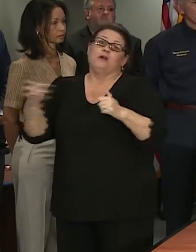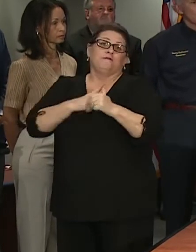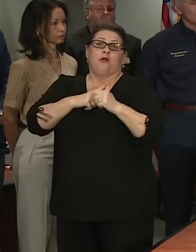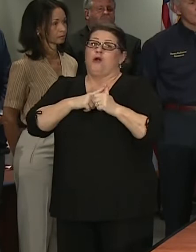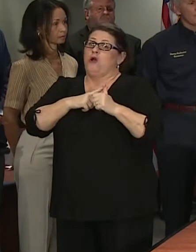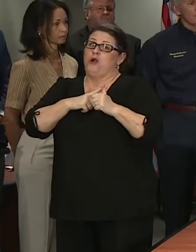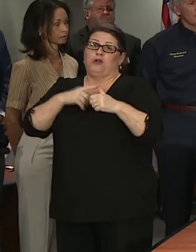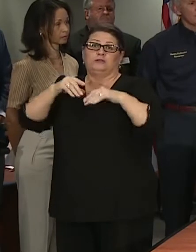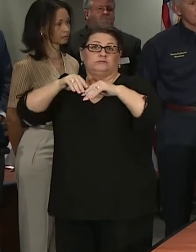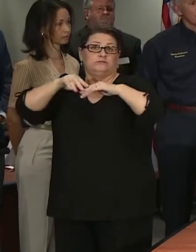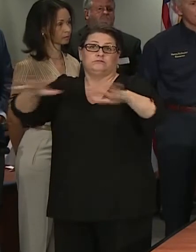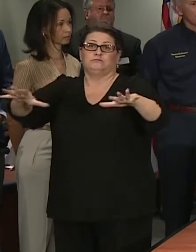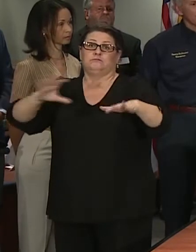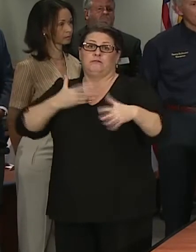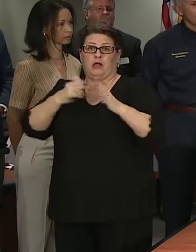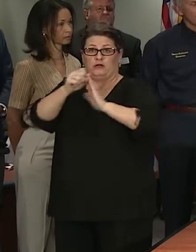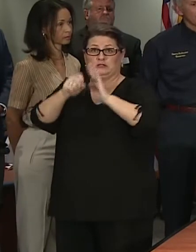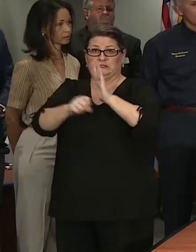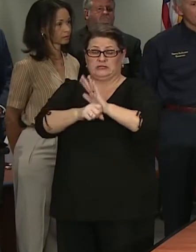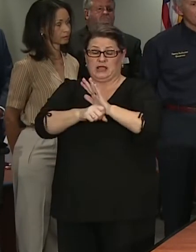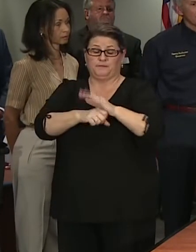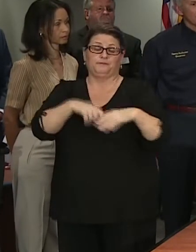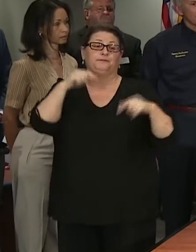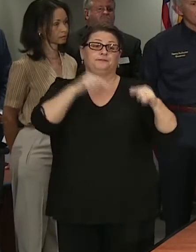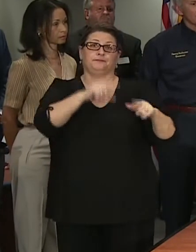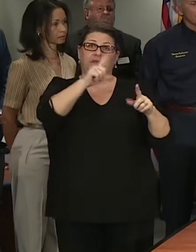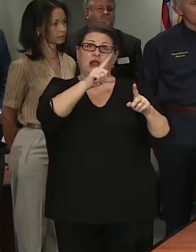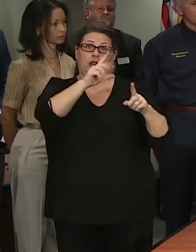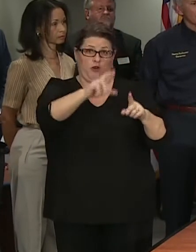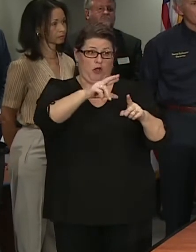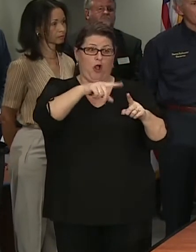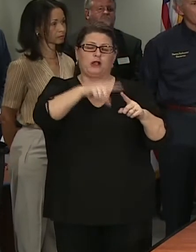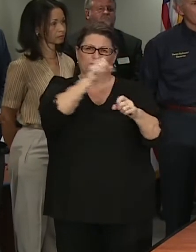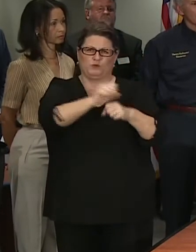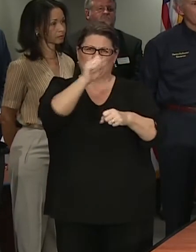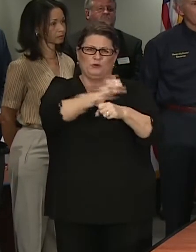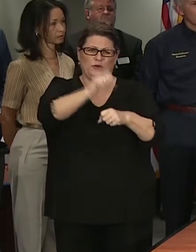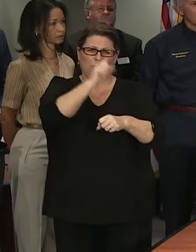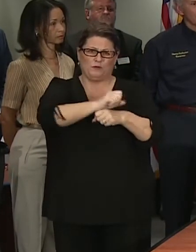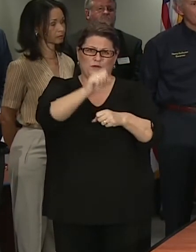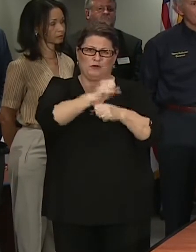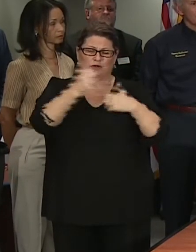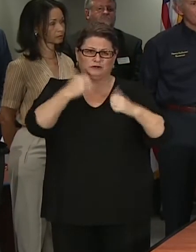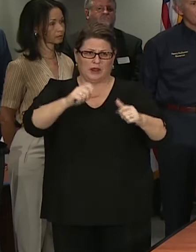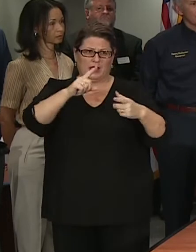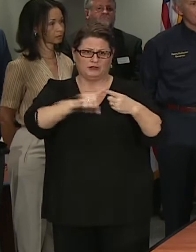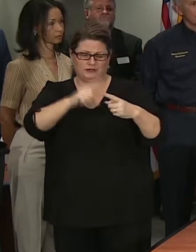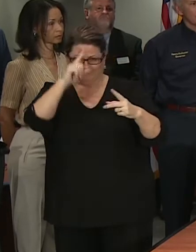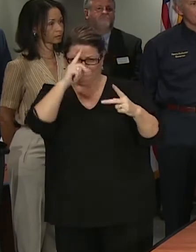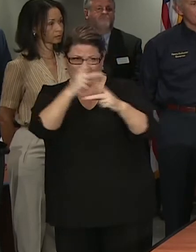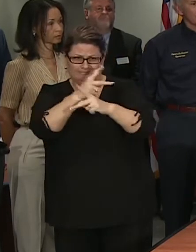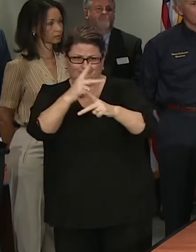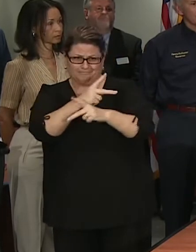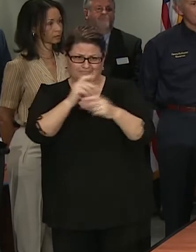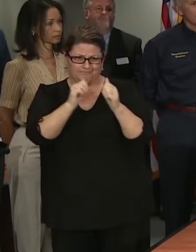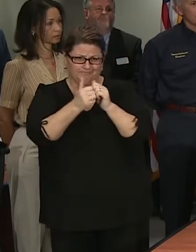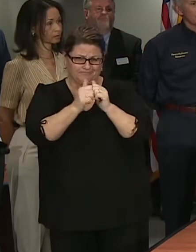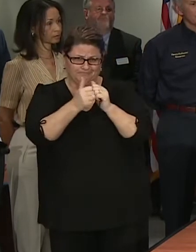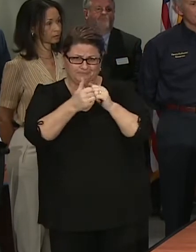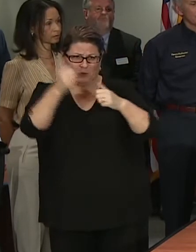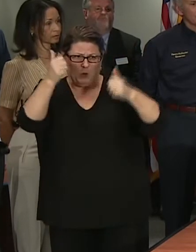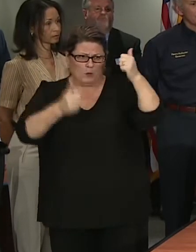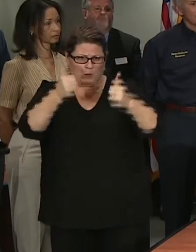the agency and its licensing boards has been working tirelessly to take measured responses and adopt